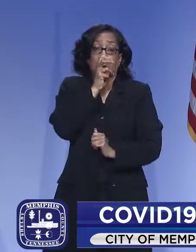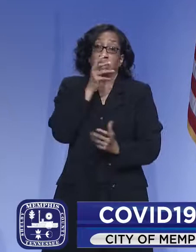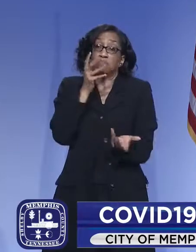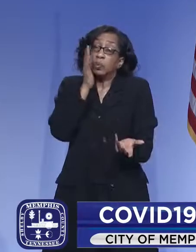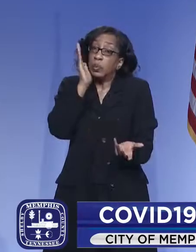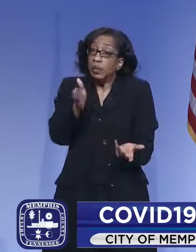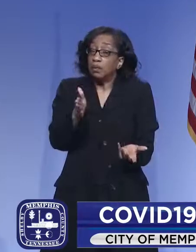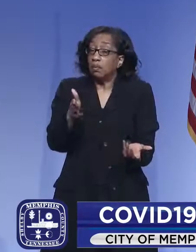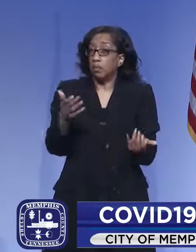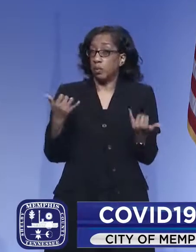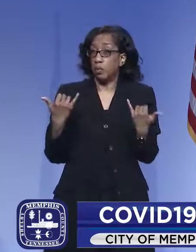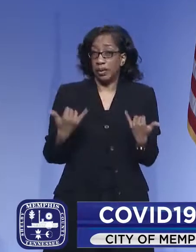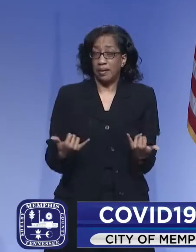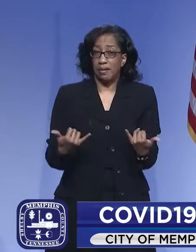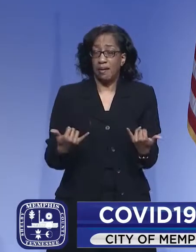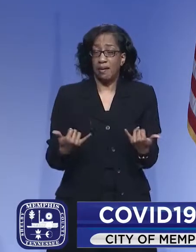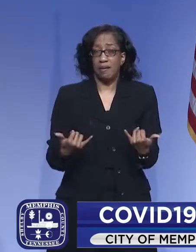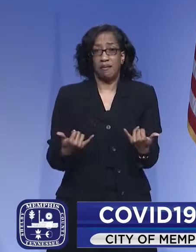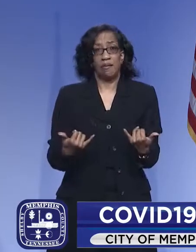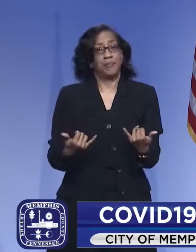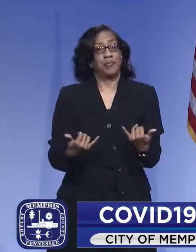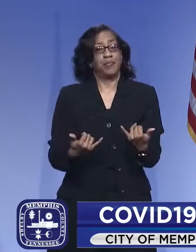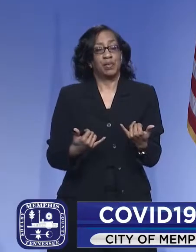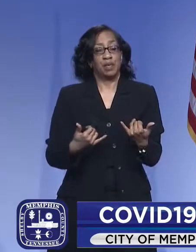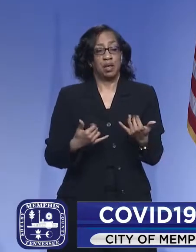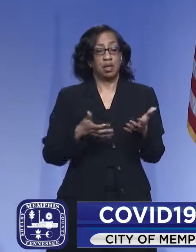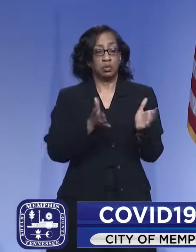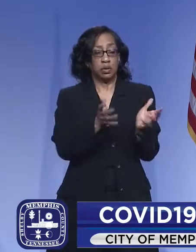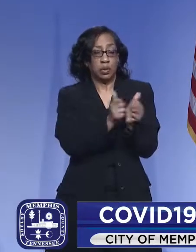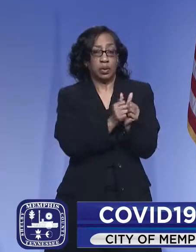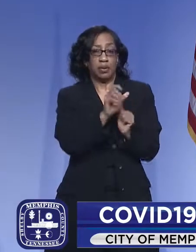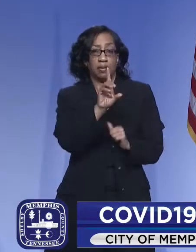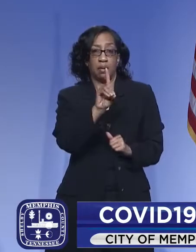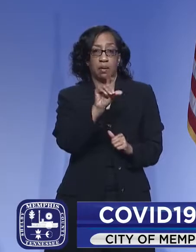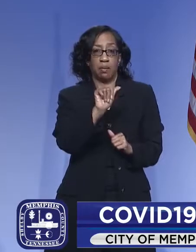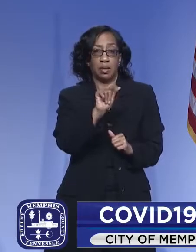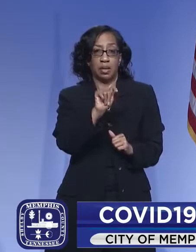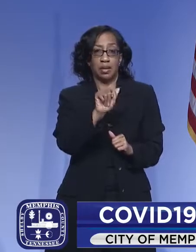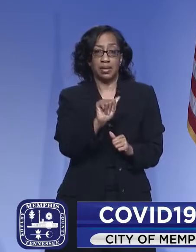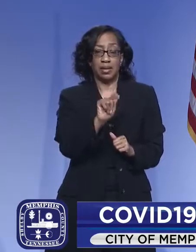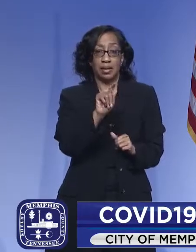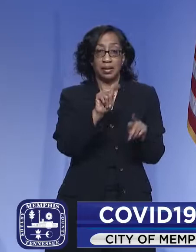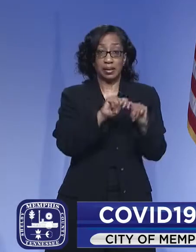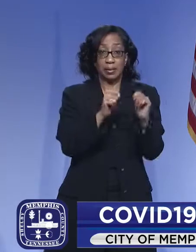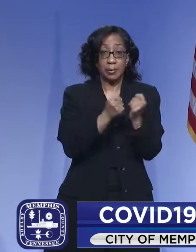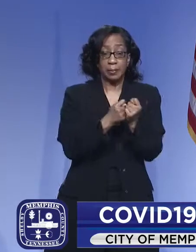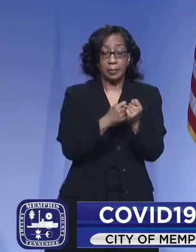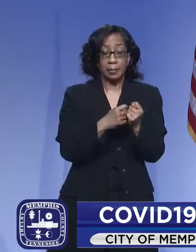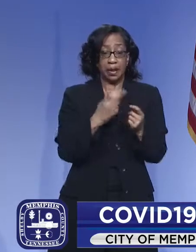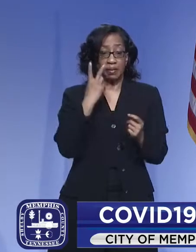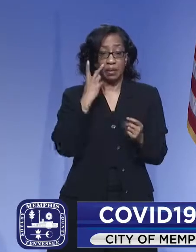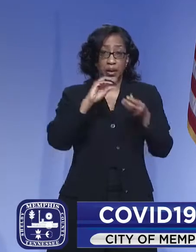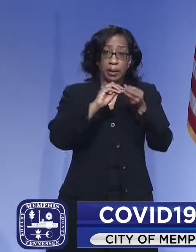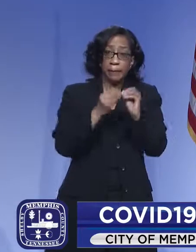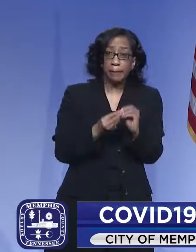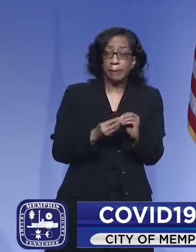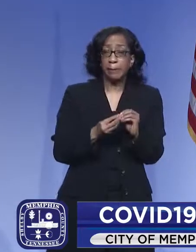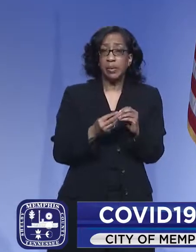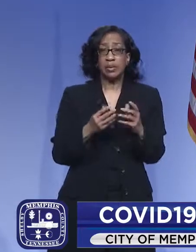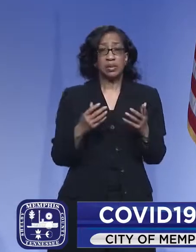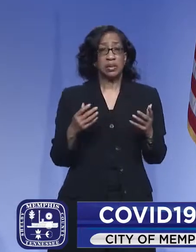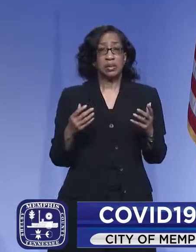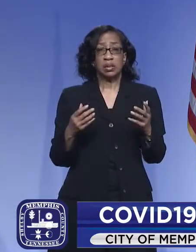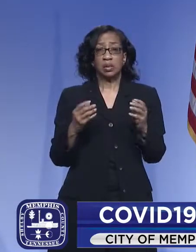But right now, talking with the data team and looking at all the metrics, there's no particular